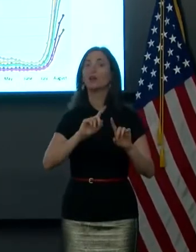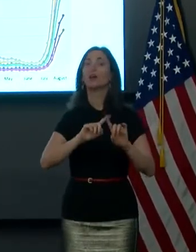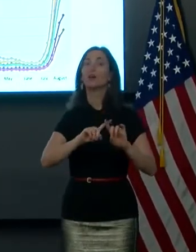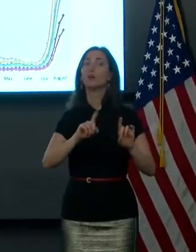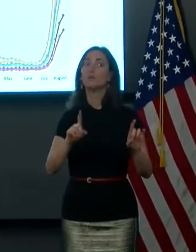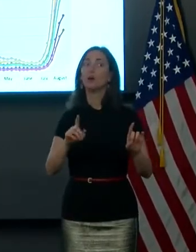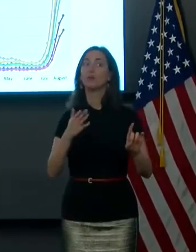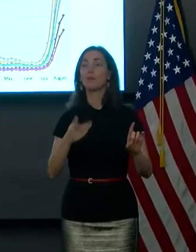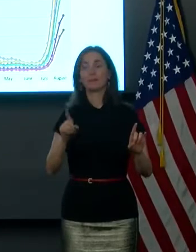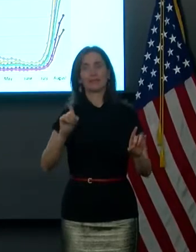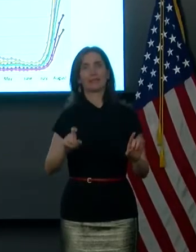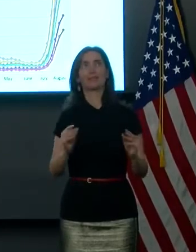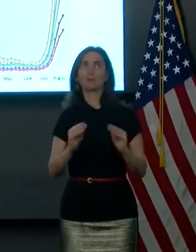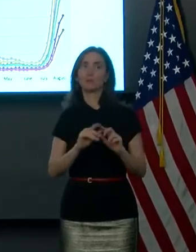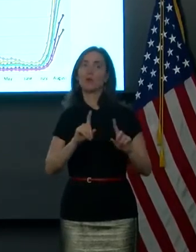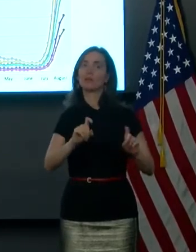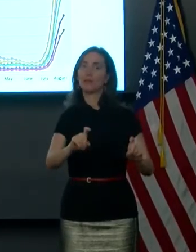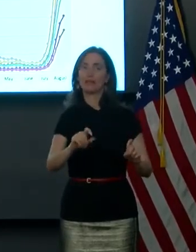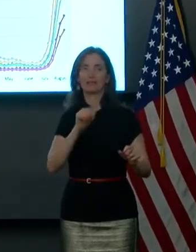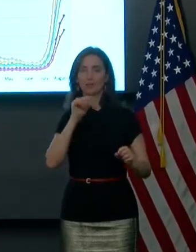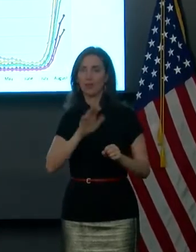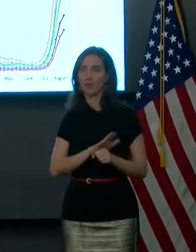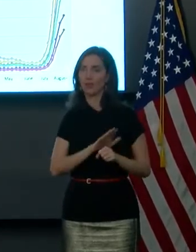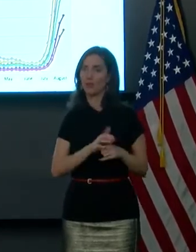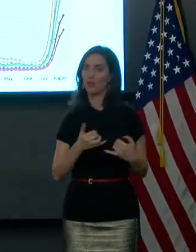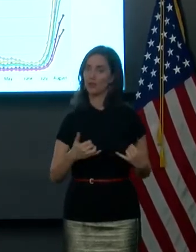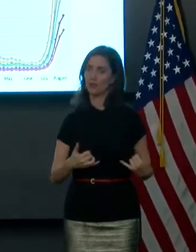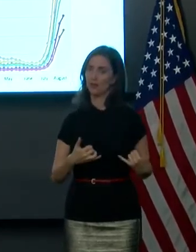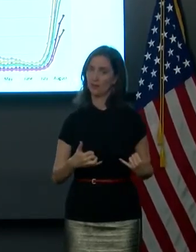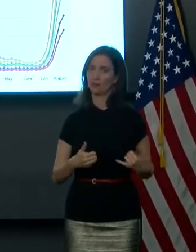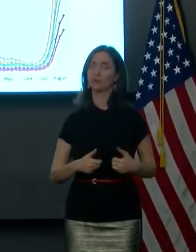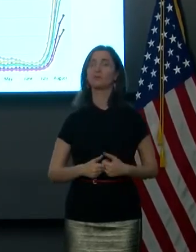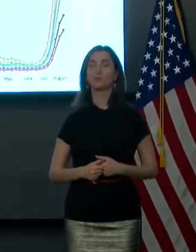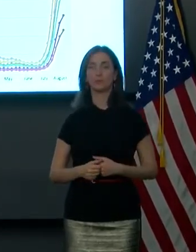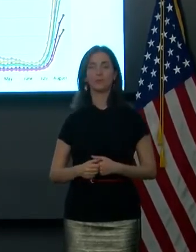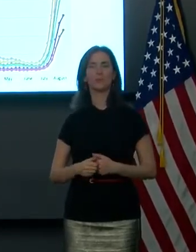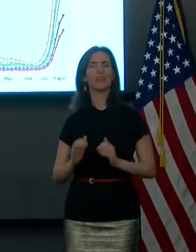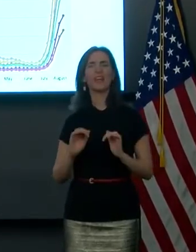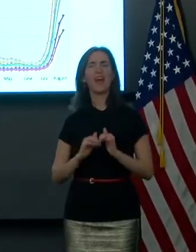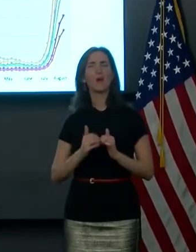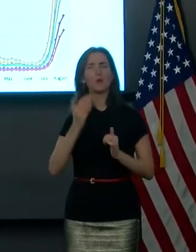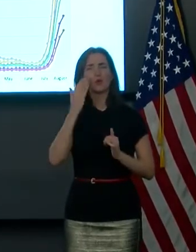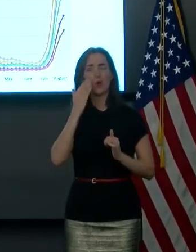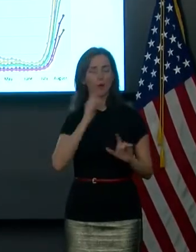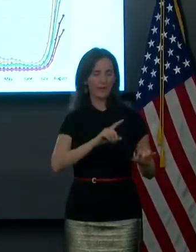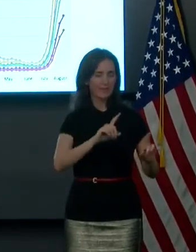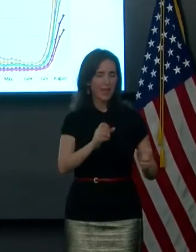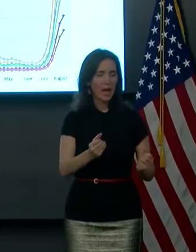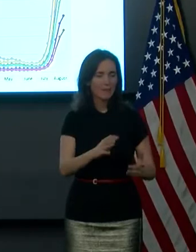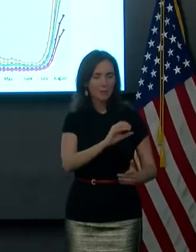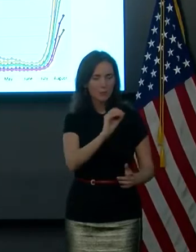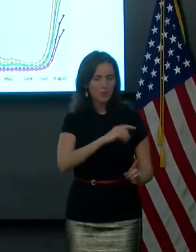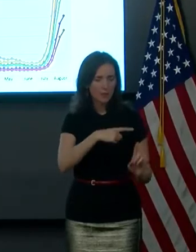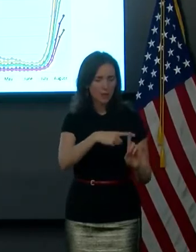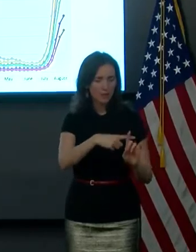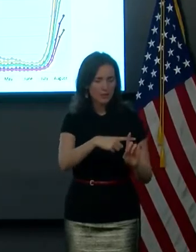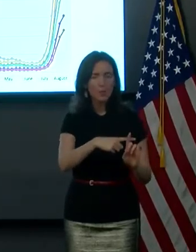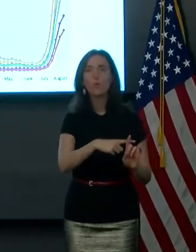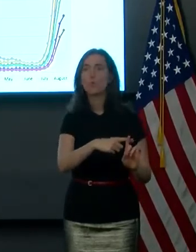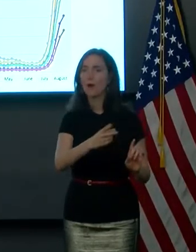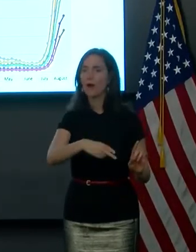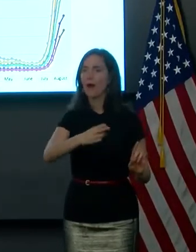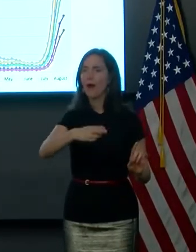much as we probably need to. And the way we know that is that the percent positivities in those age groups are quite